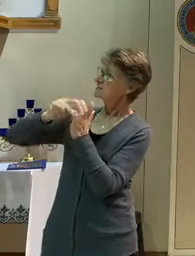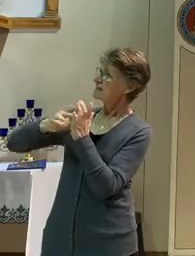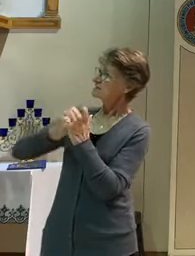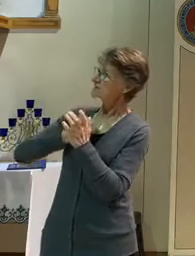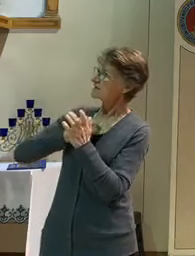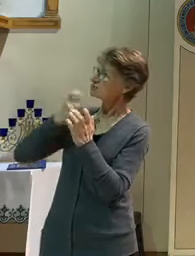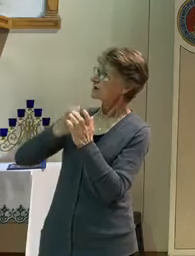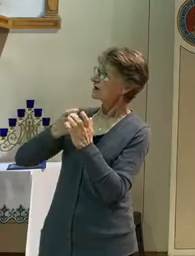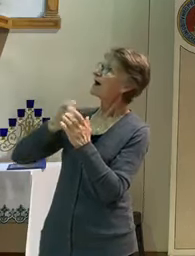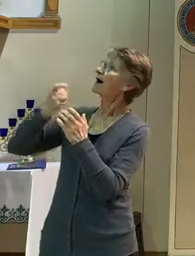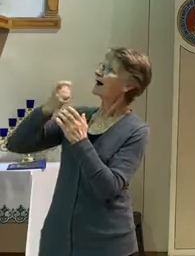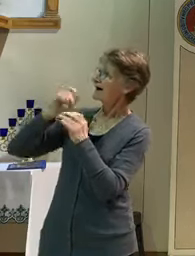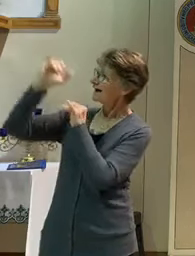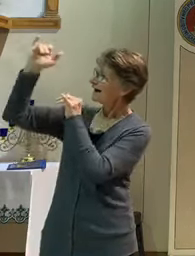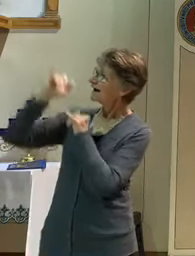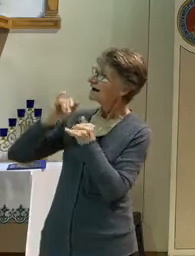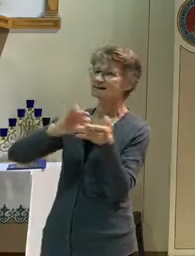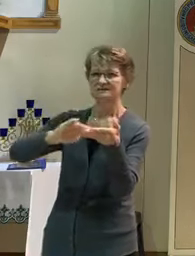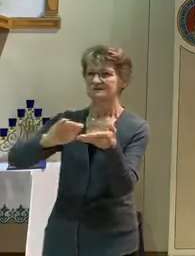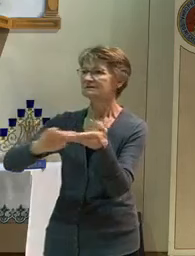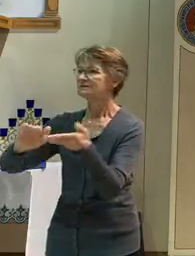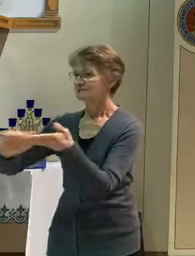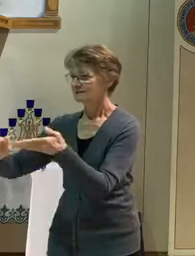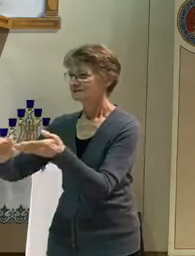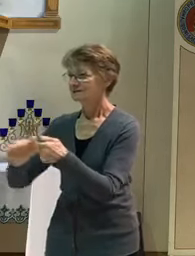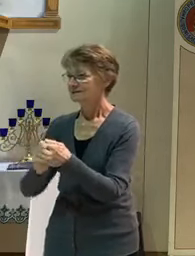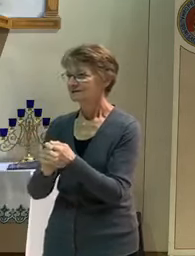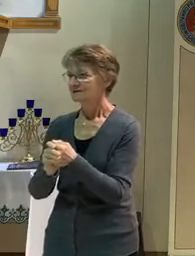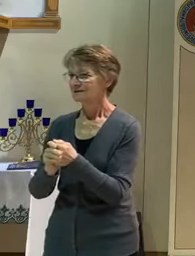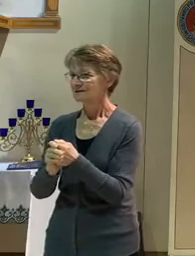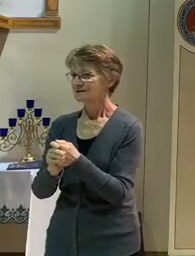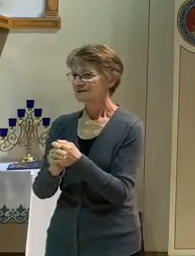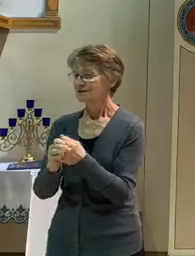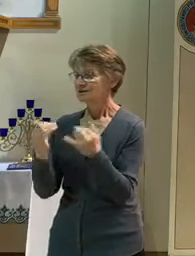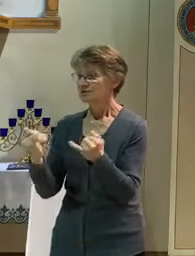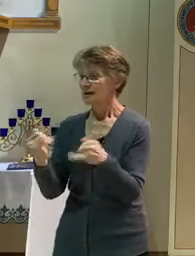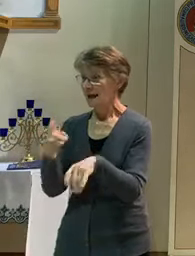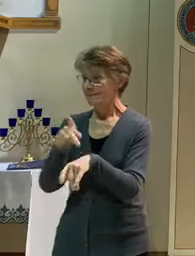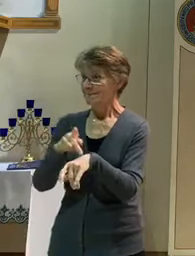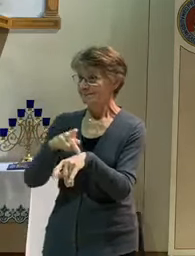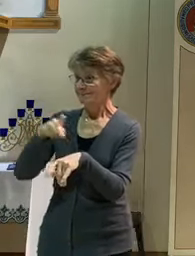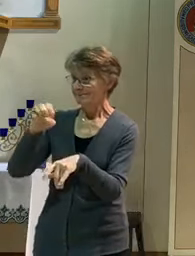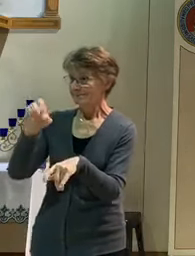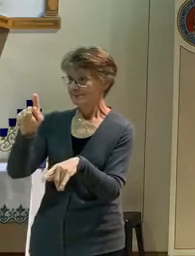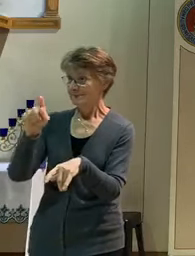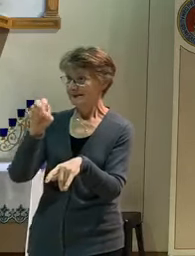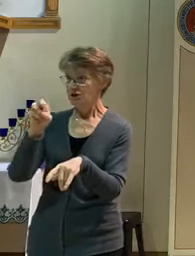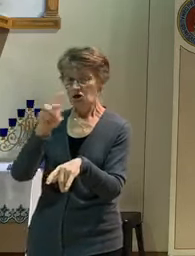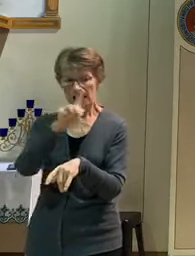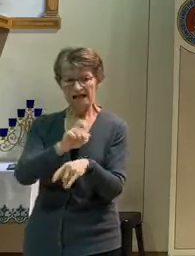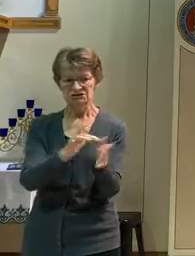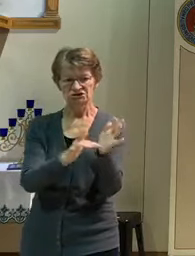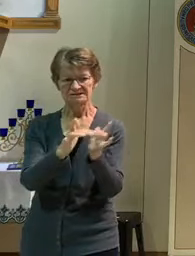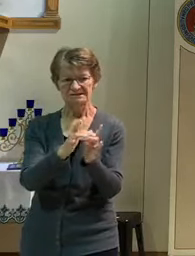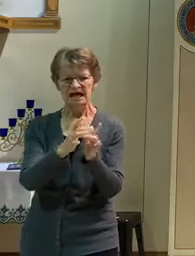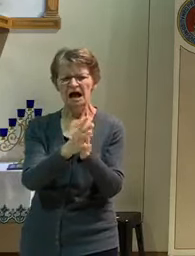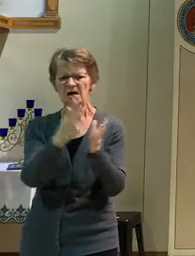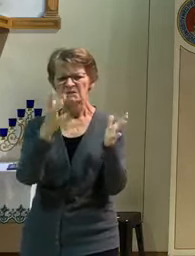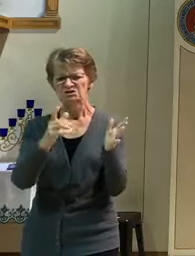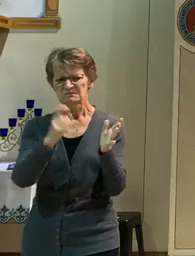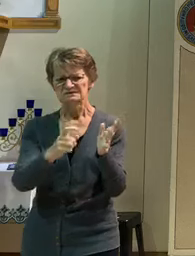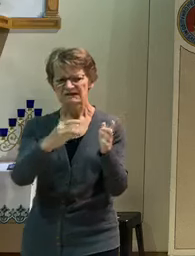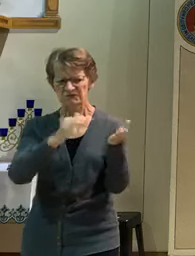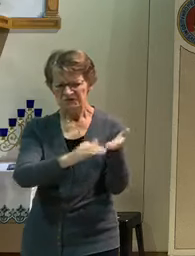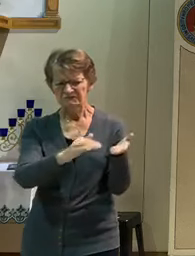says, "How often should I forgive someone who hurts me? Should I be generous as much as